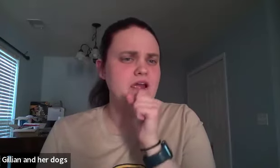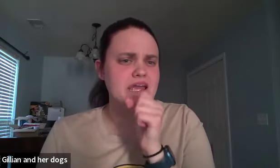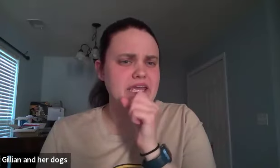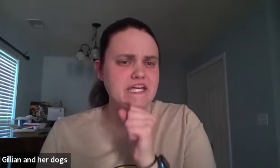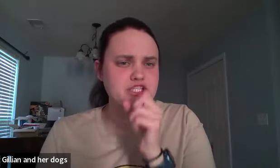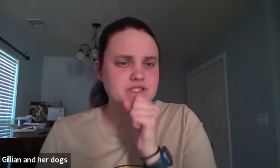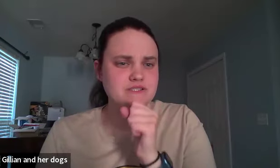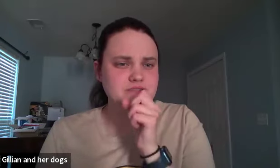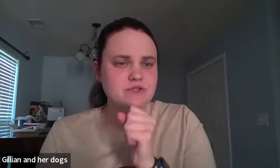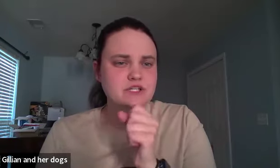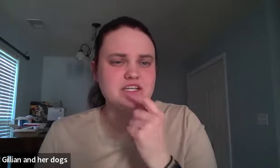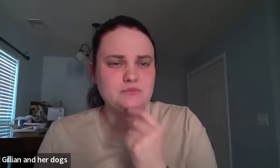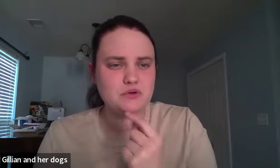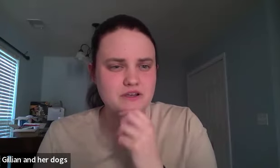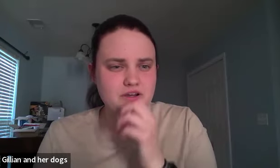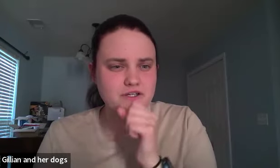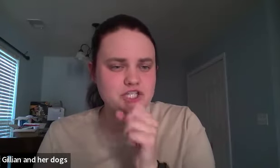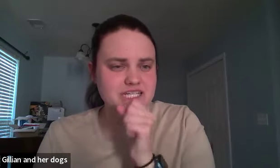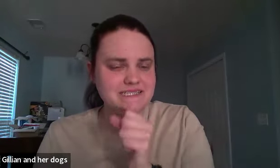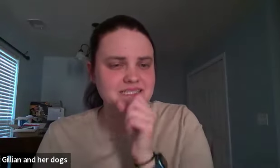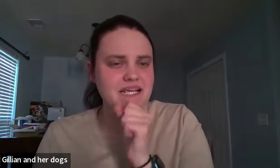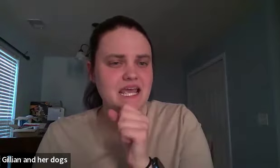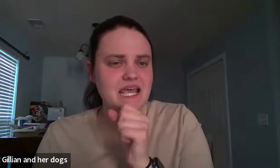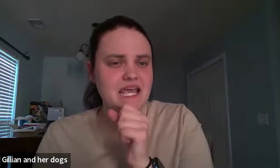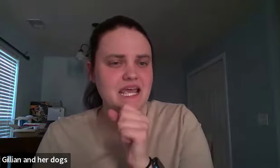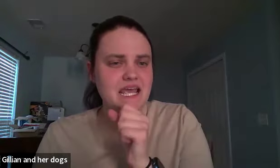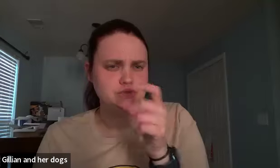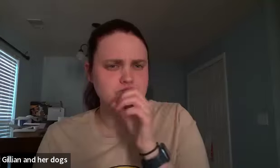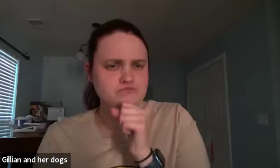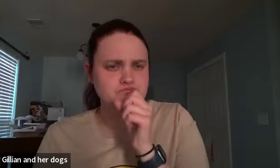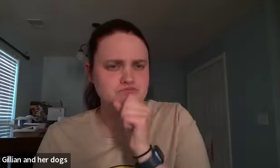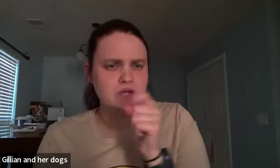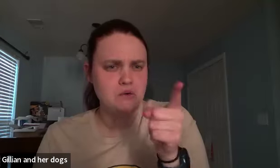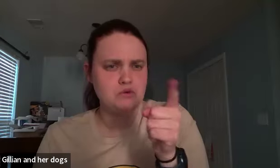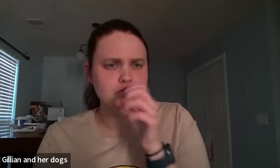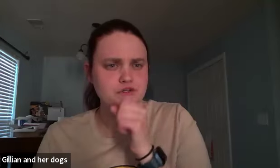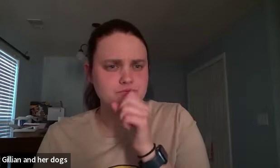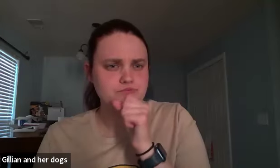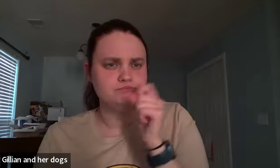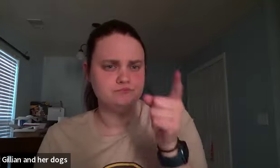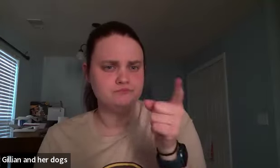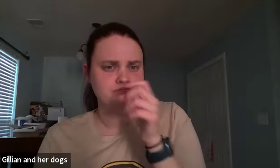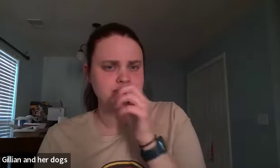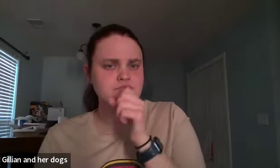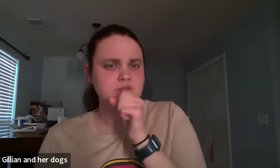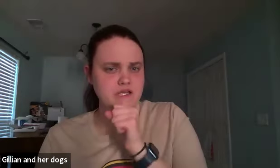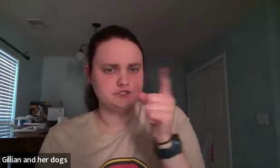more age where it's like you're pulling on your chin. Age you. How old are you?